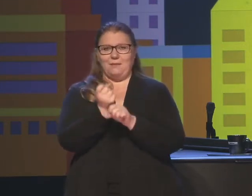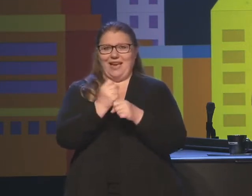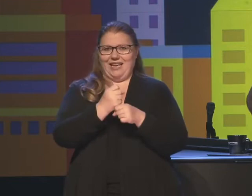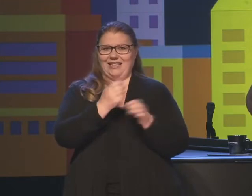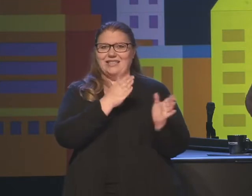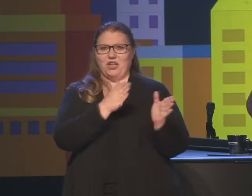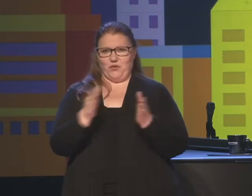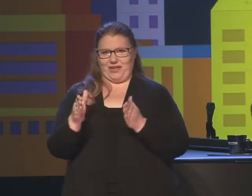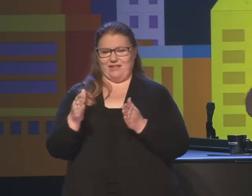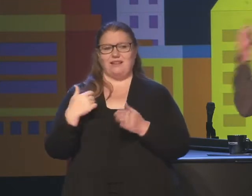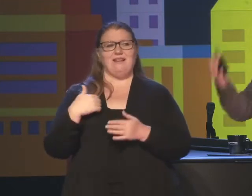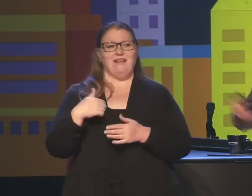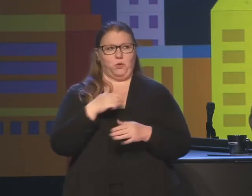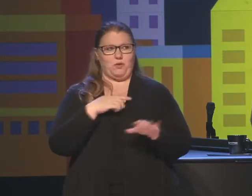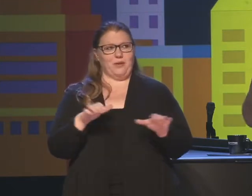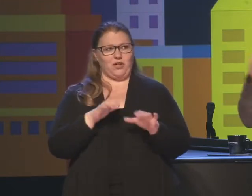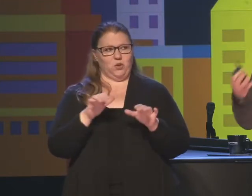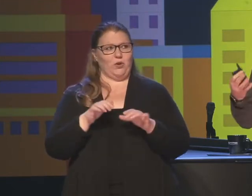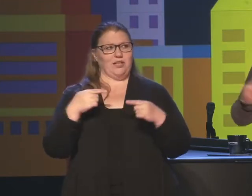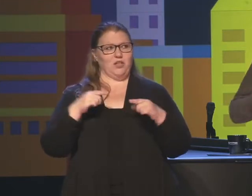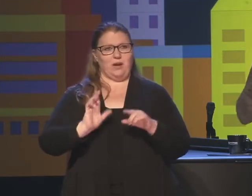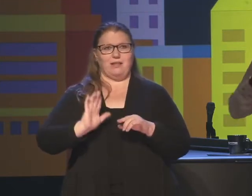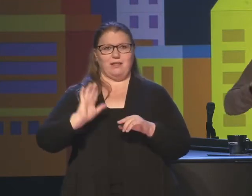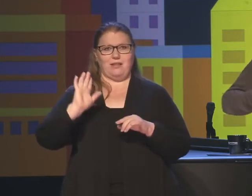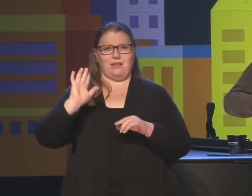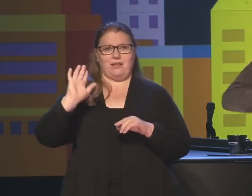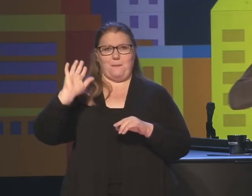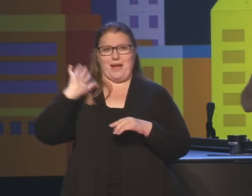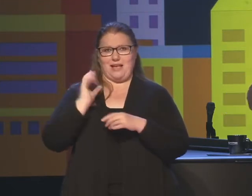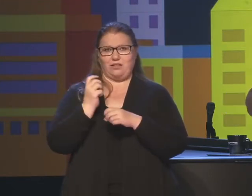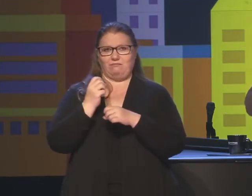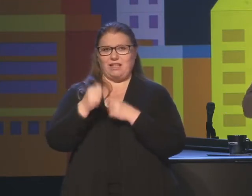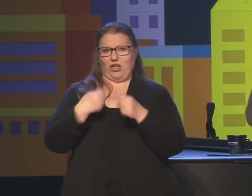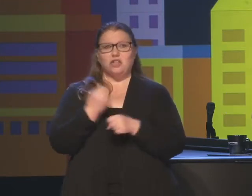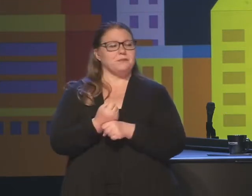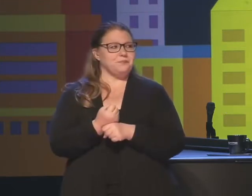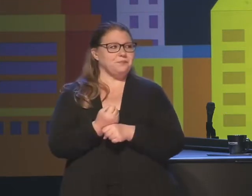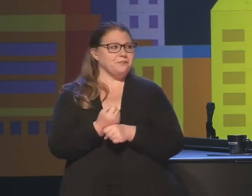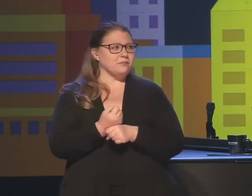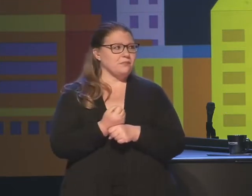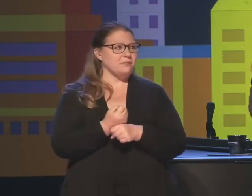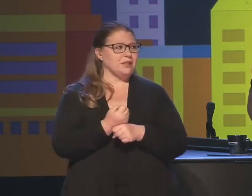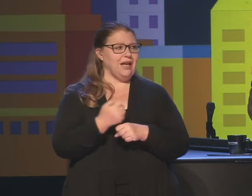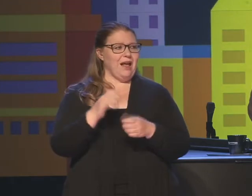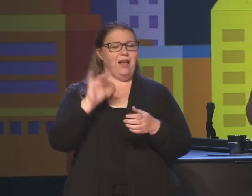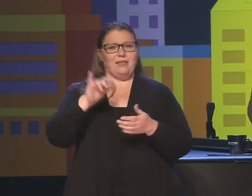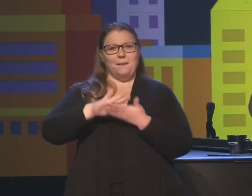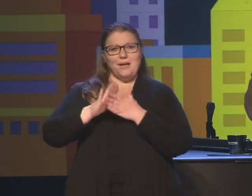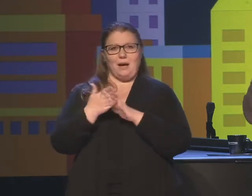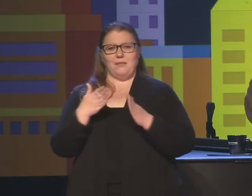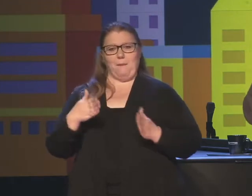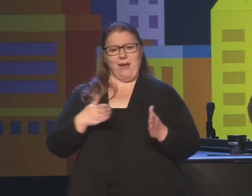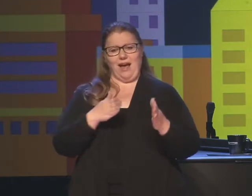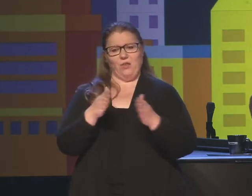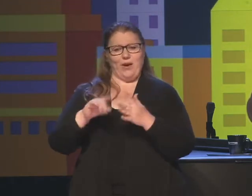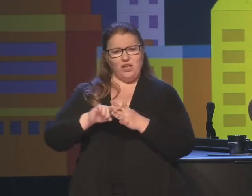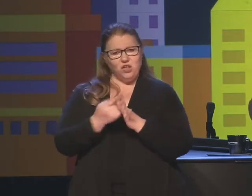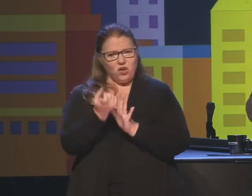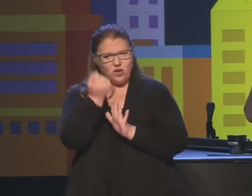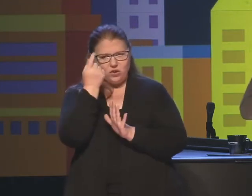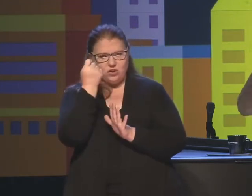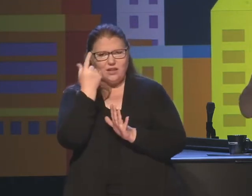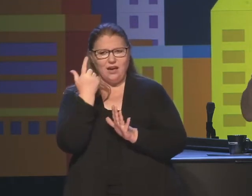that we've been doing over this last year, which are really going to turn into kind of a pathway for folks to kind of understand